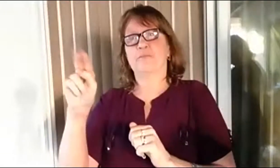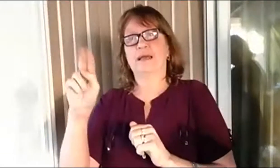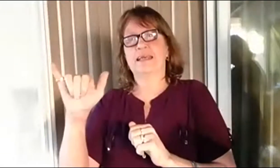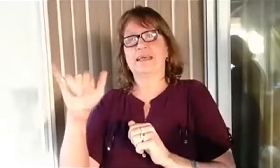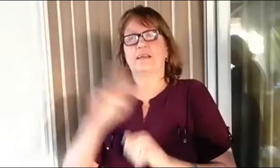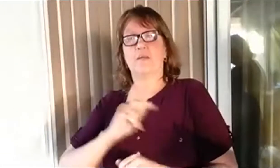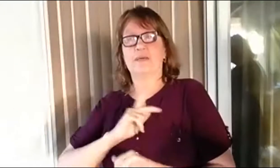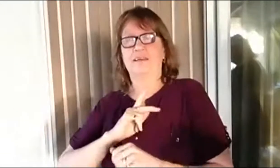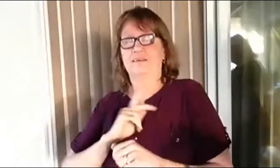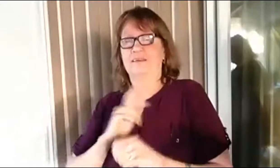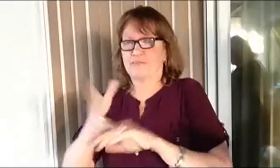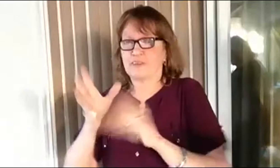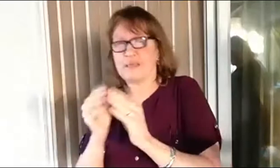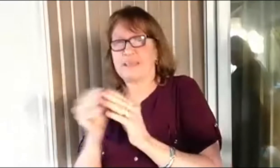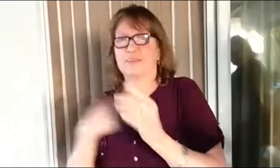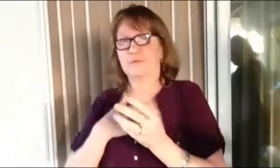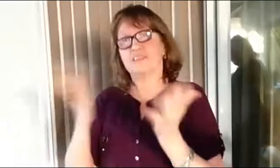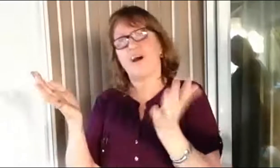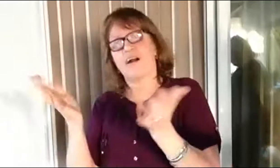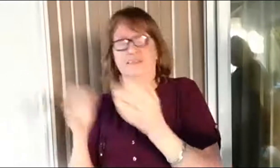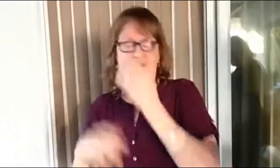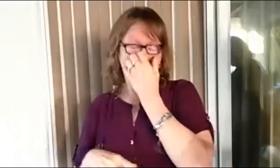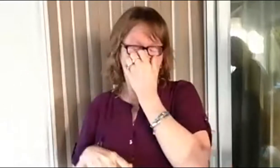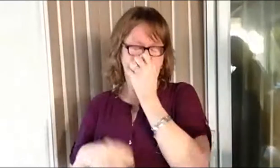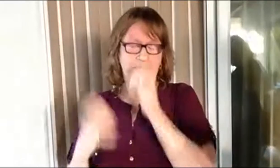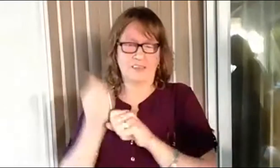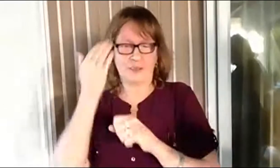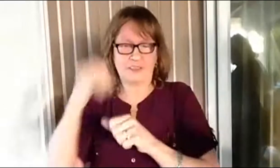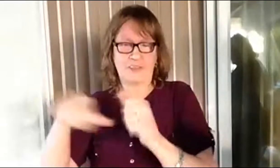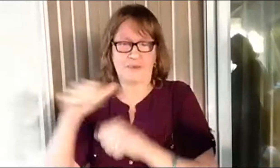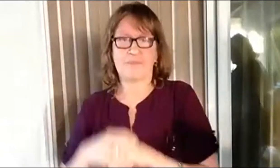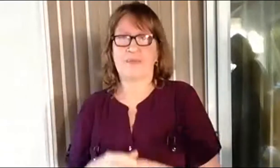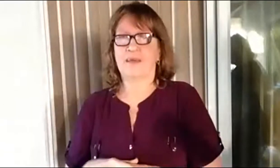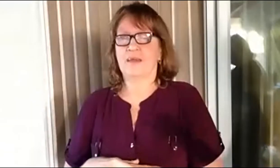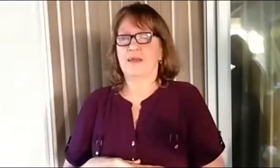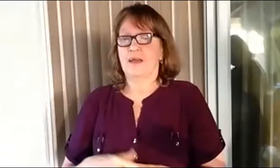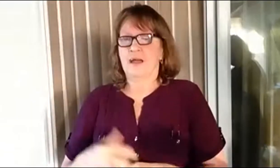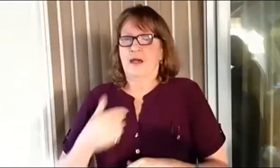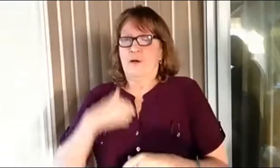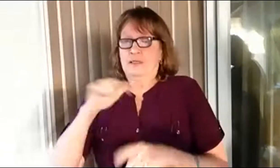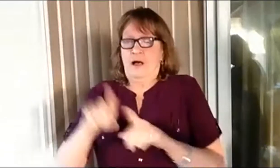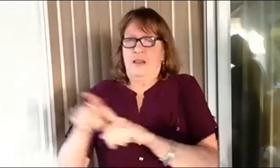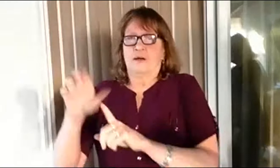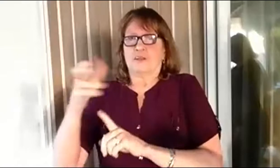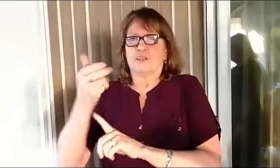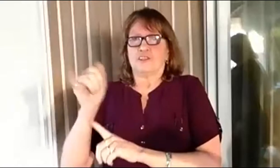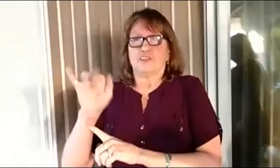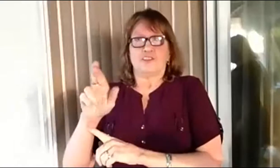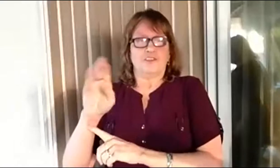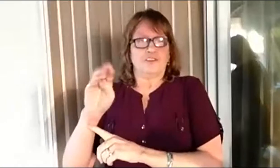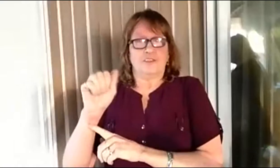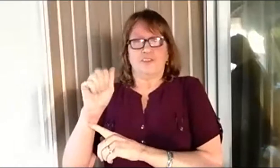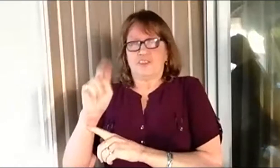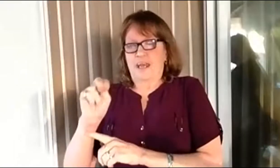and Bunny Klopping. After the meetings, we talked. Chairman of the first CSD alumni reunion at our new